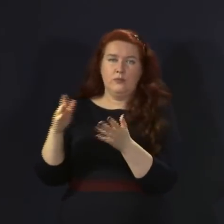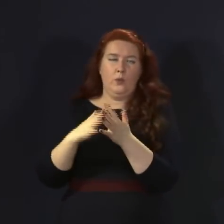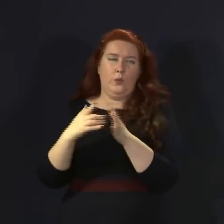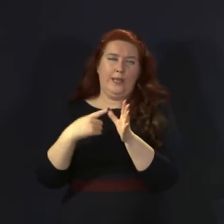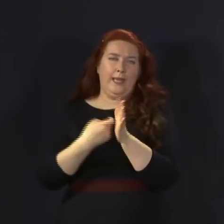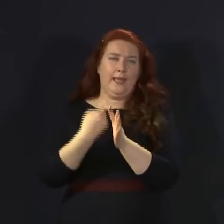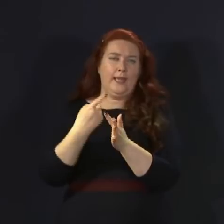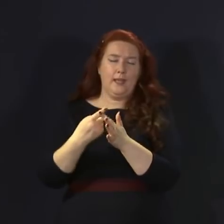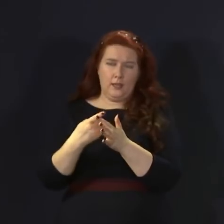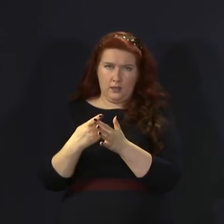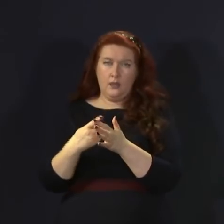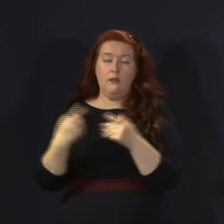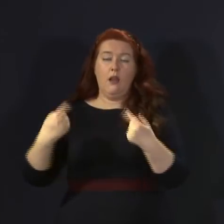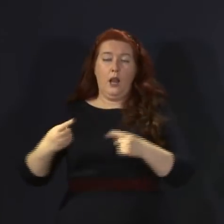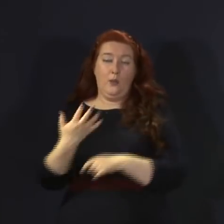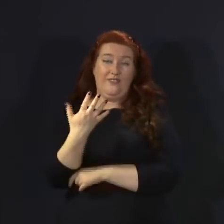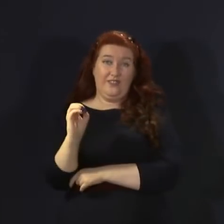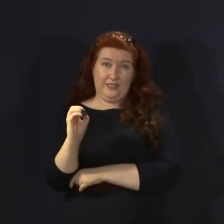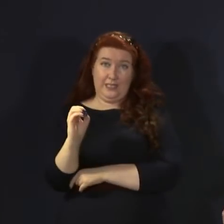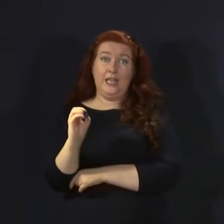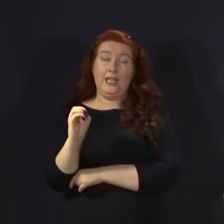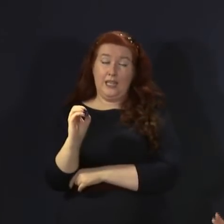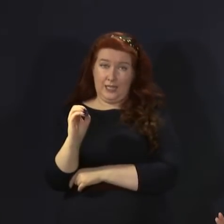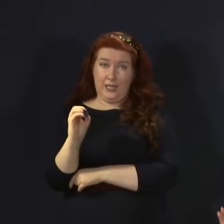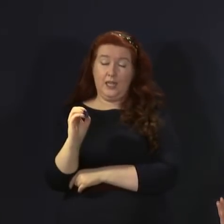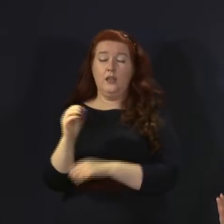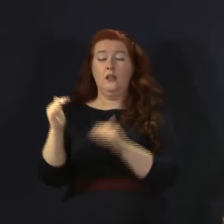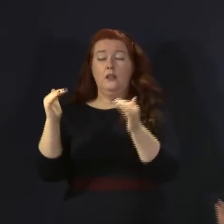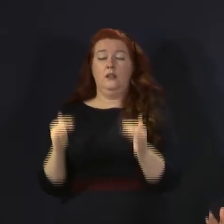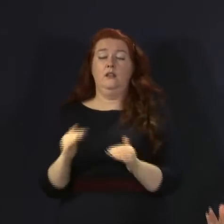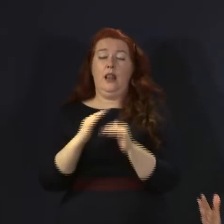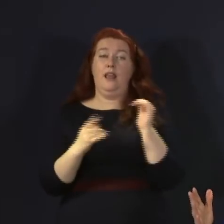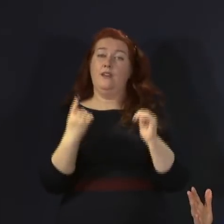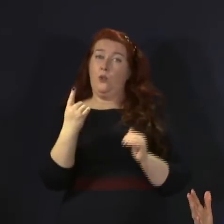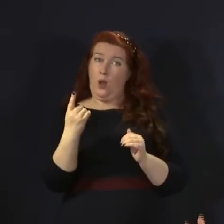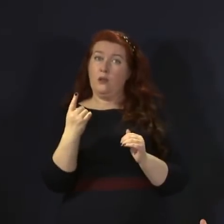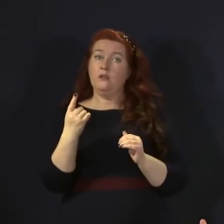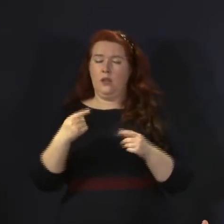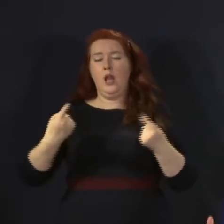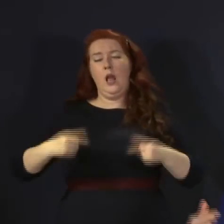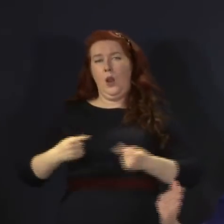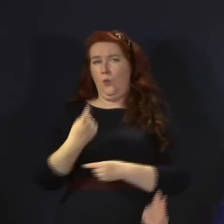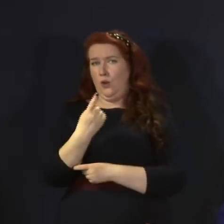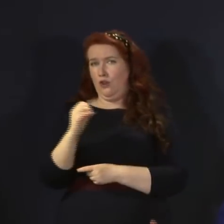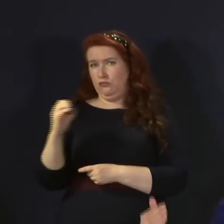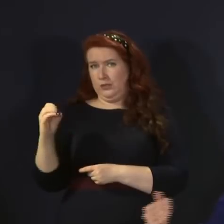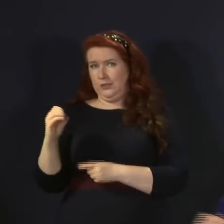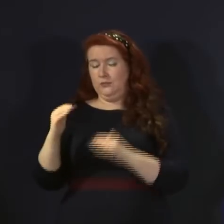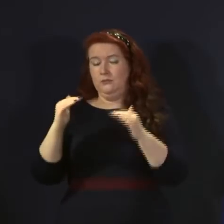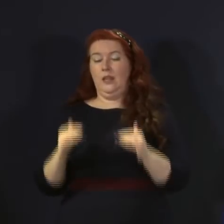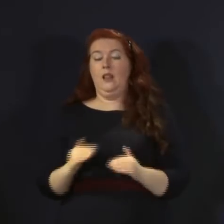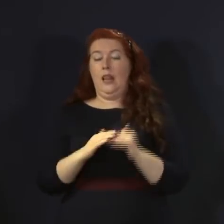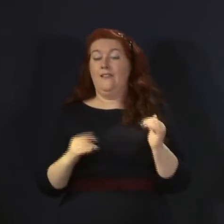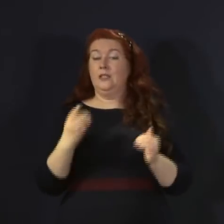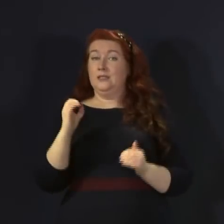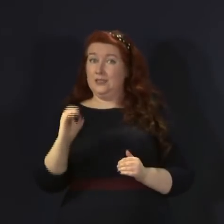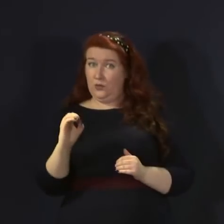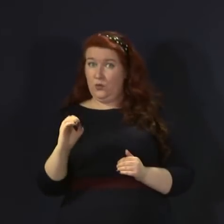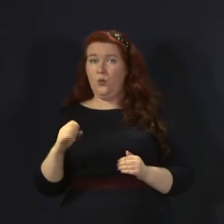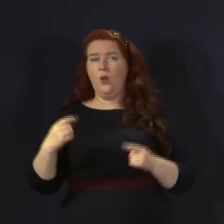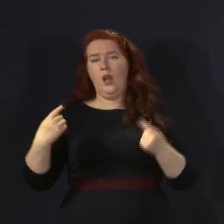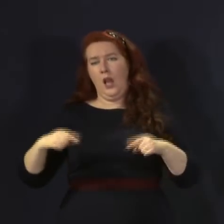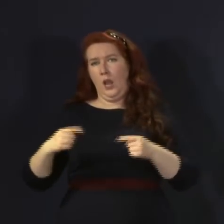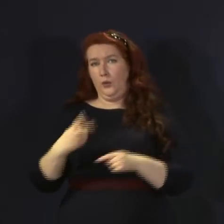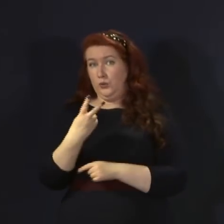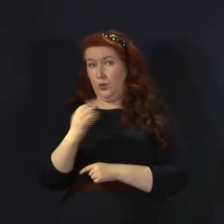afterwards is 50. At level 1, that goes up to 100, and then at level 0, it goes up